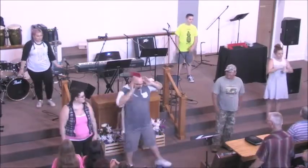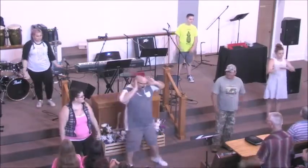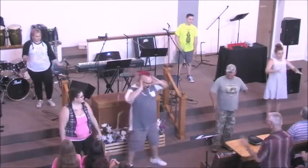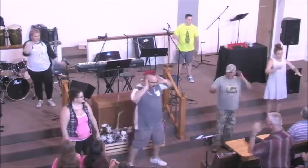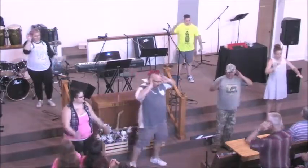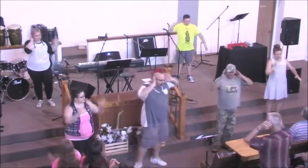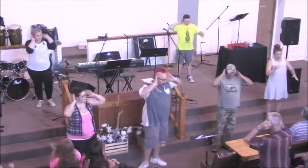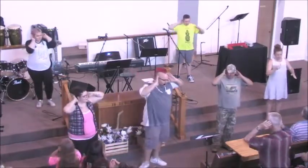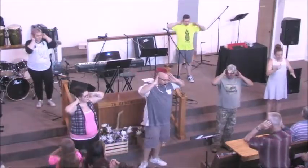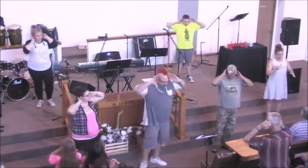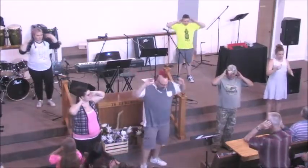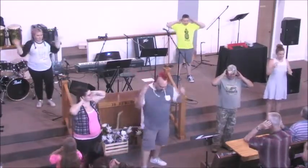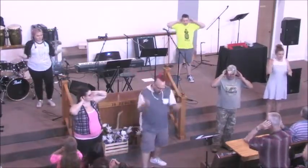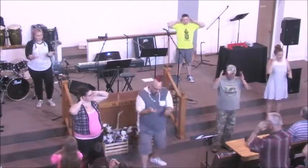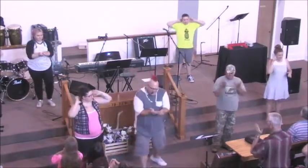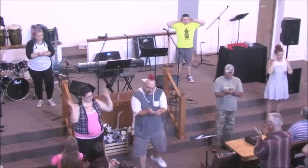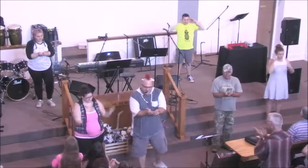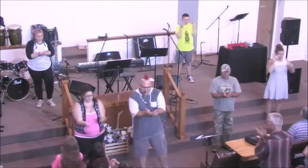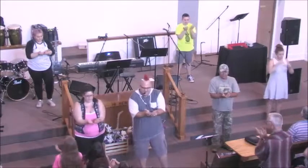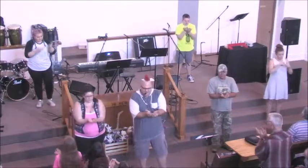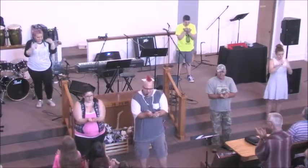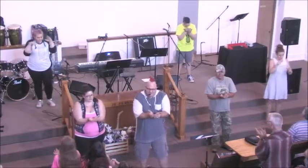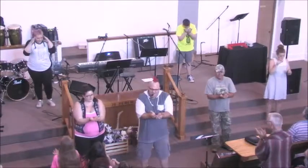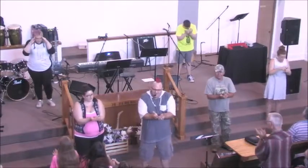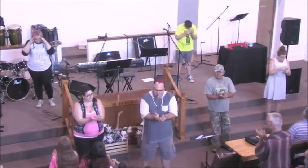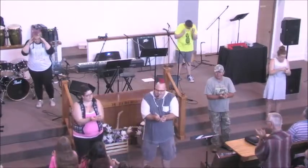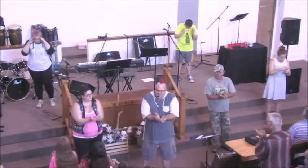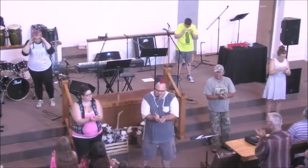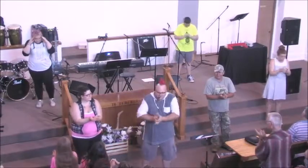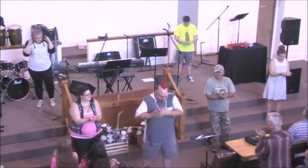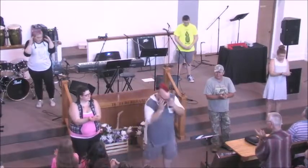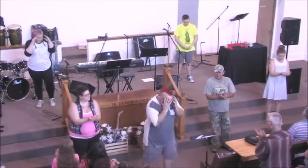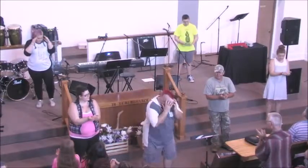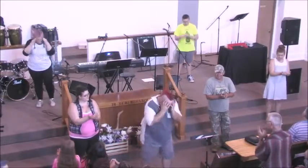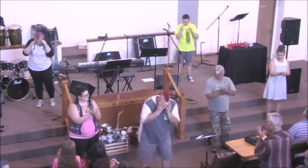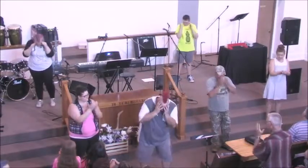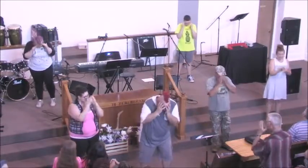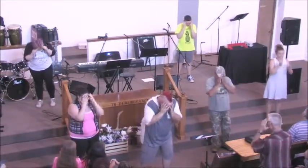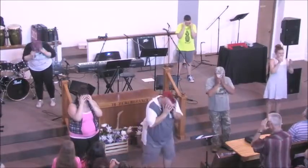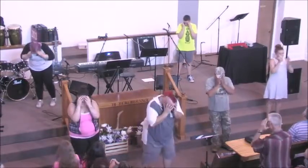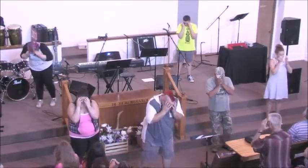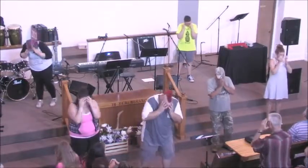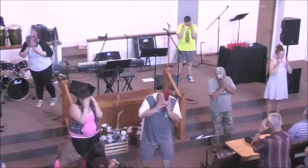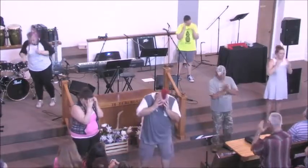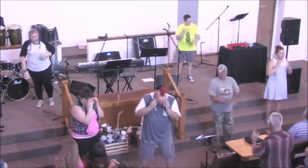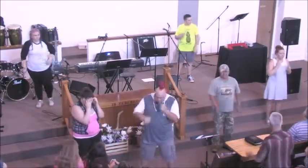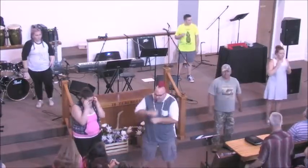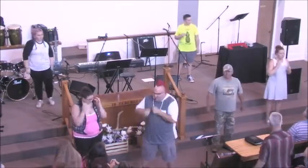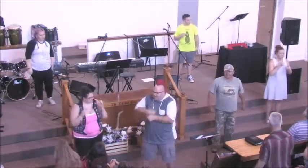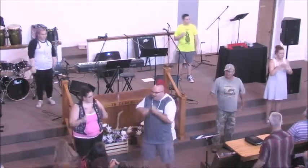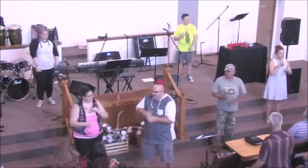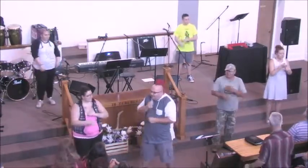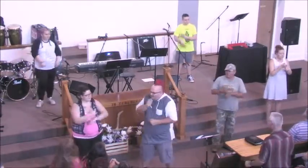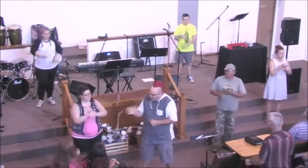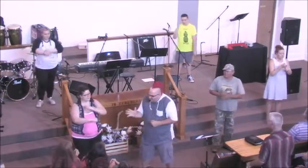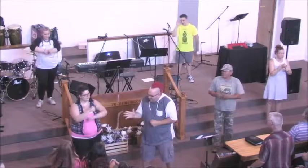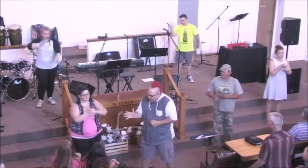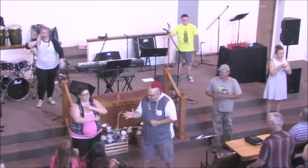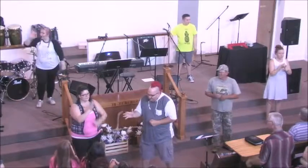Merely listen to the word. And so deceive yourself. Do what